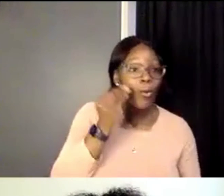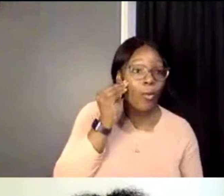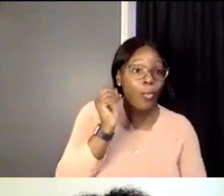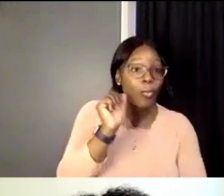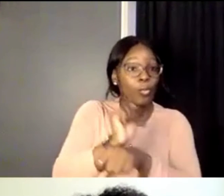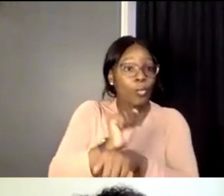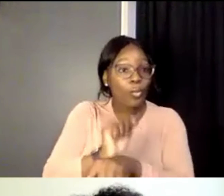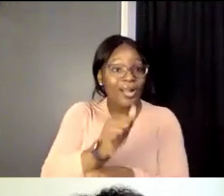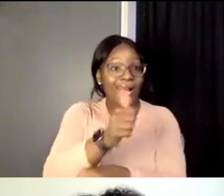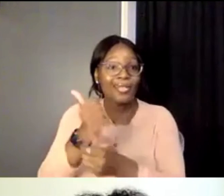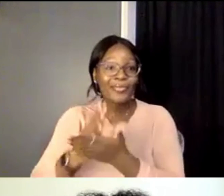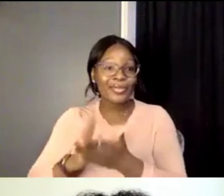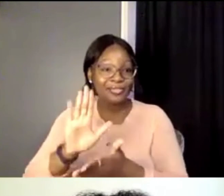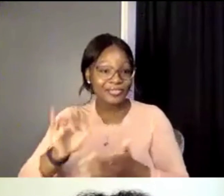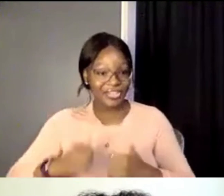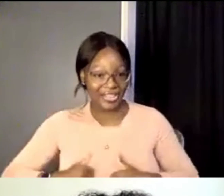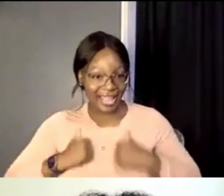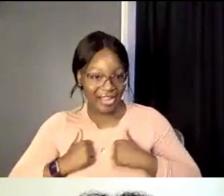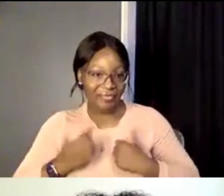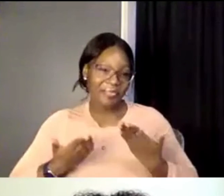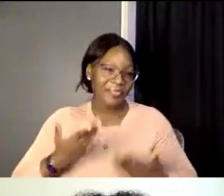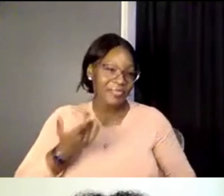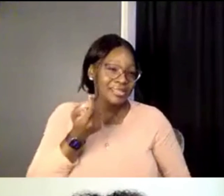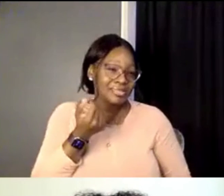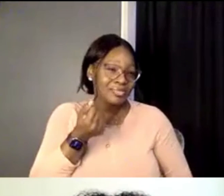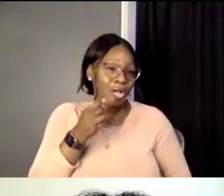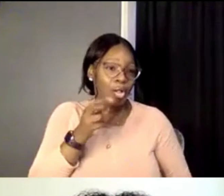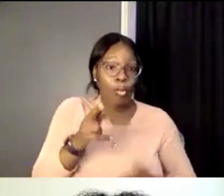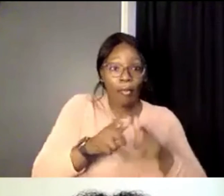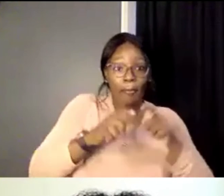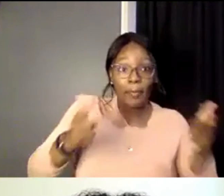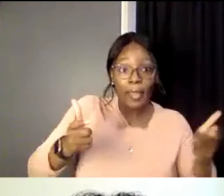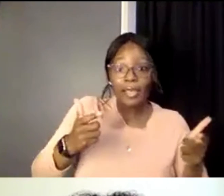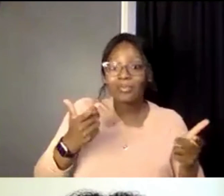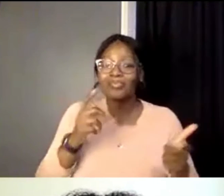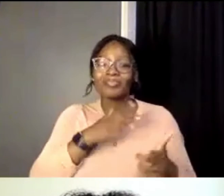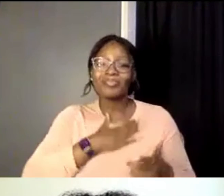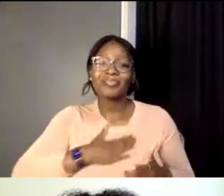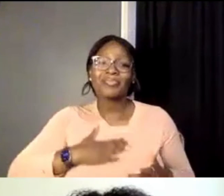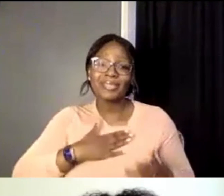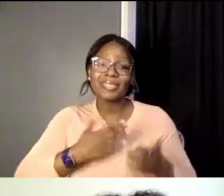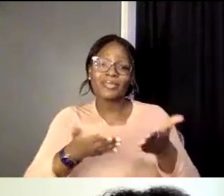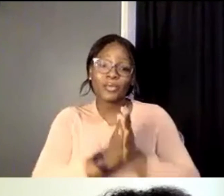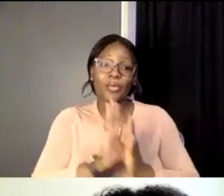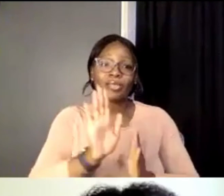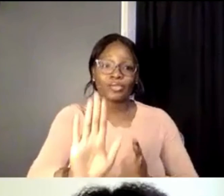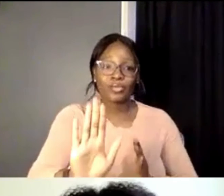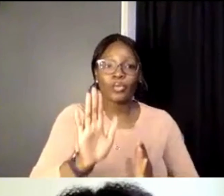life, and it can be in really small ways. So ask for the help that you need, and that's going to go a long way.